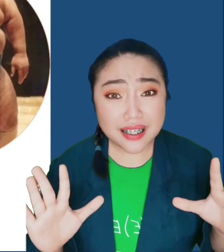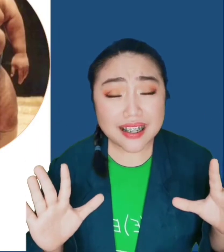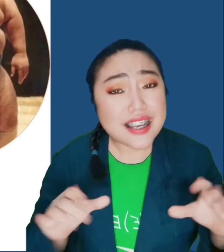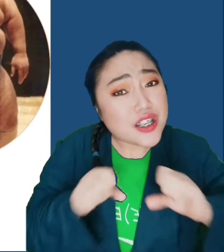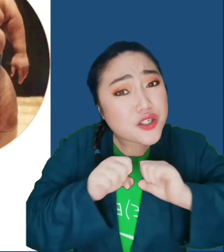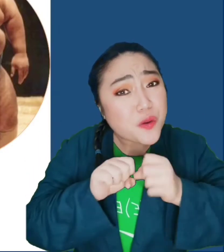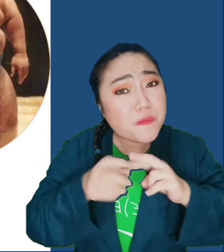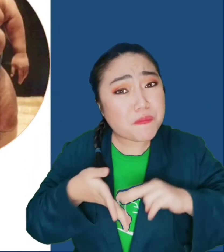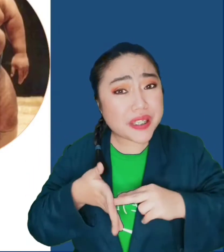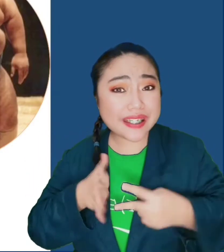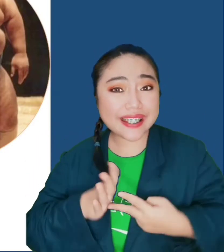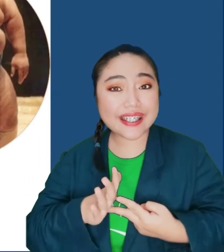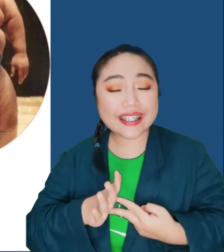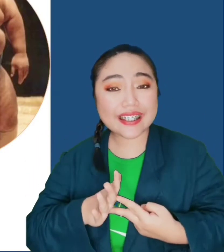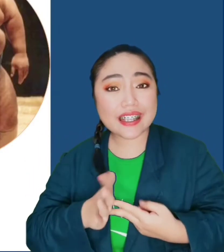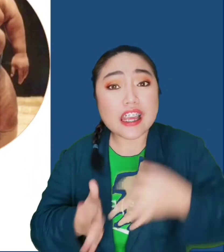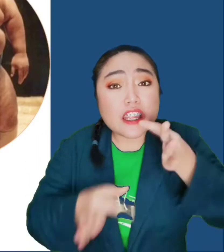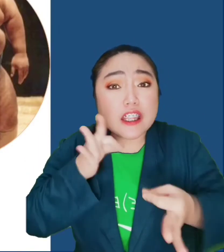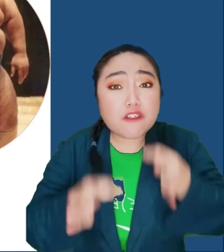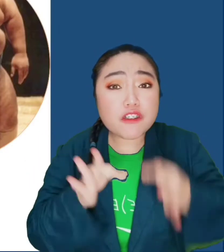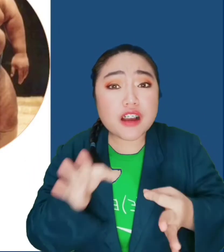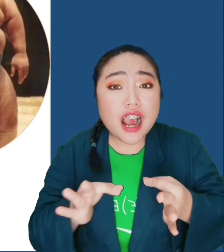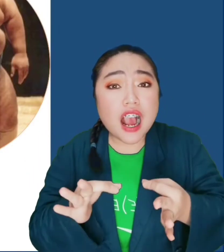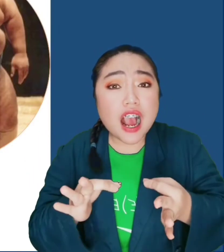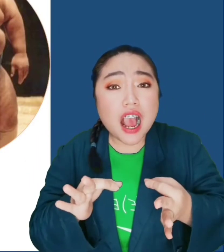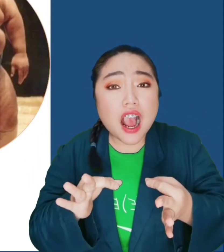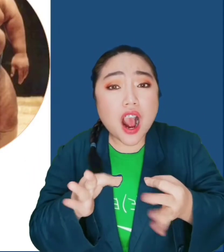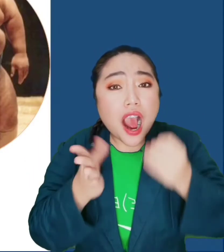Clear? So it means